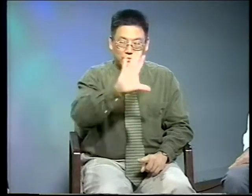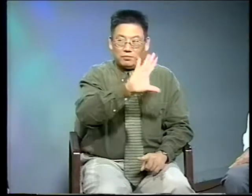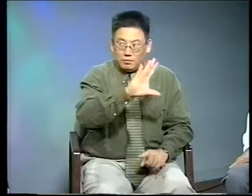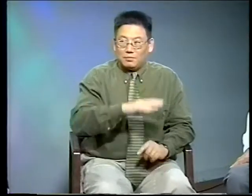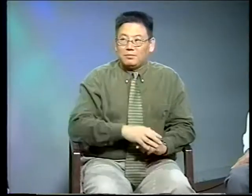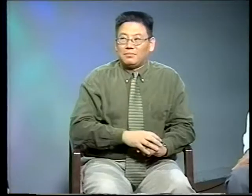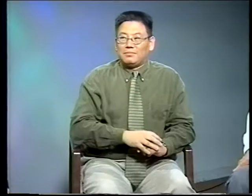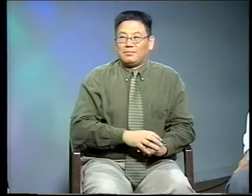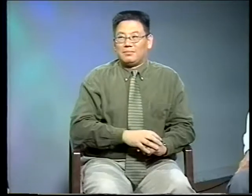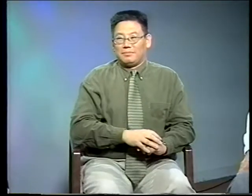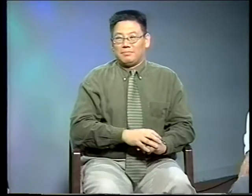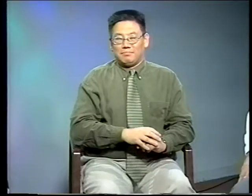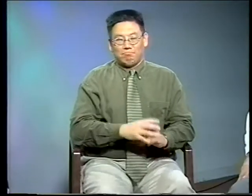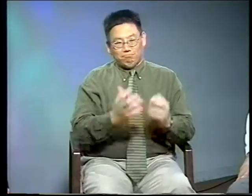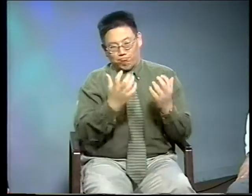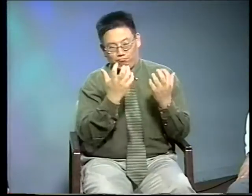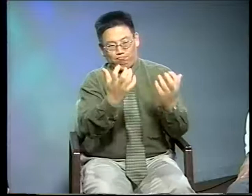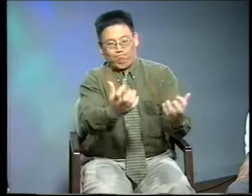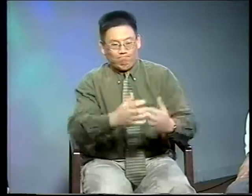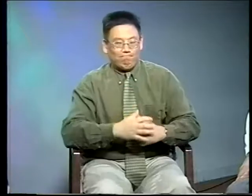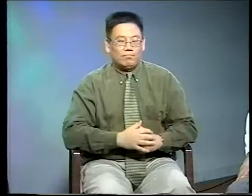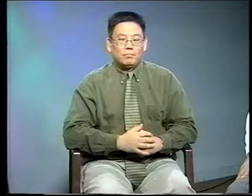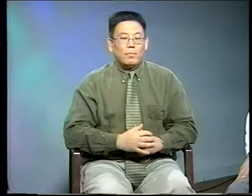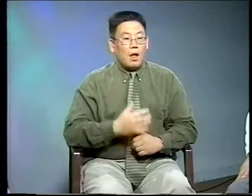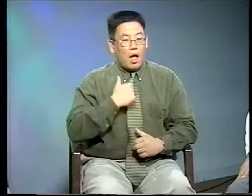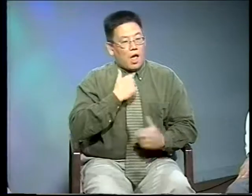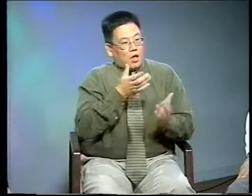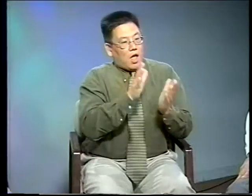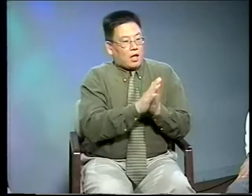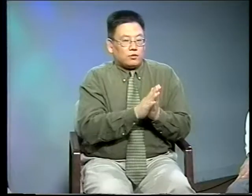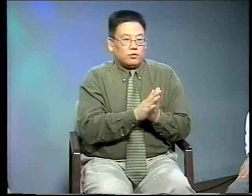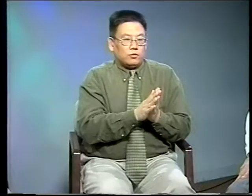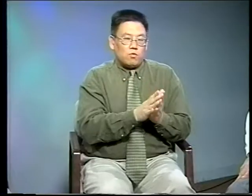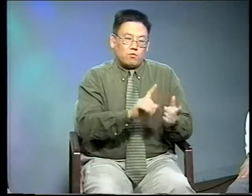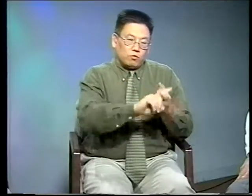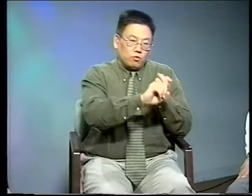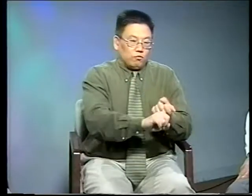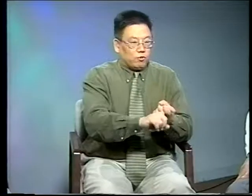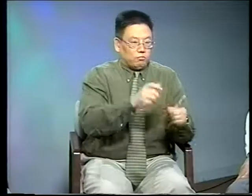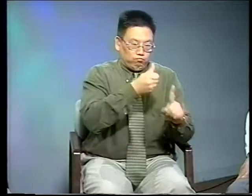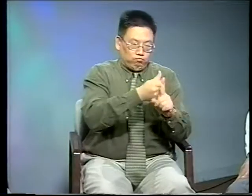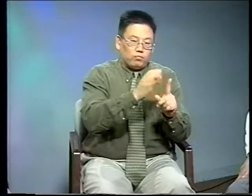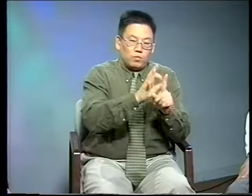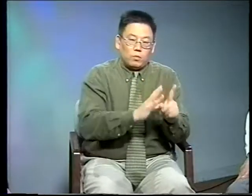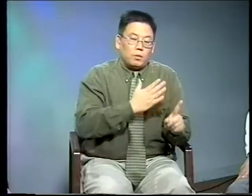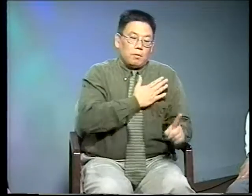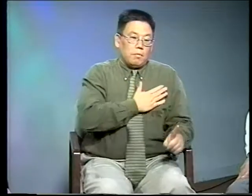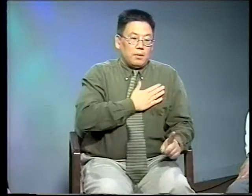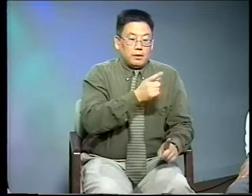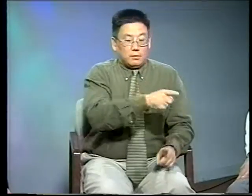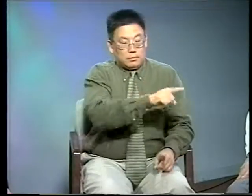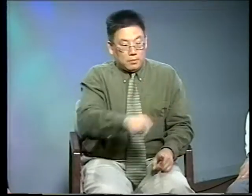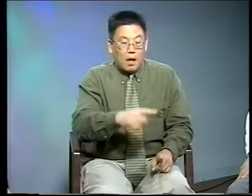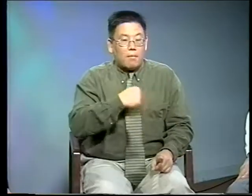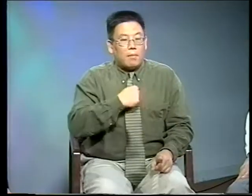And I asked a close friend to please interpret for me, to voice what I was signing in my presentation.